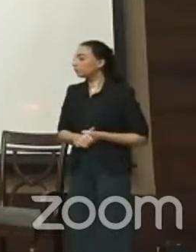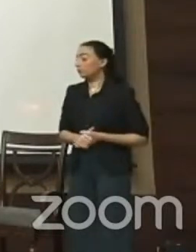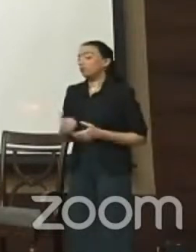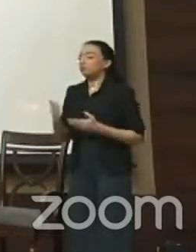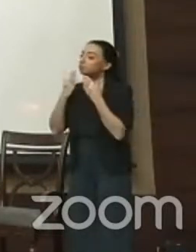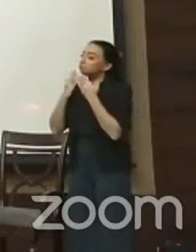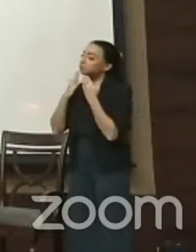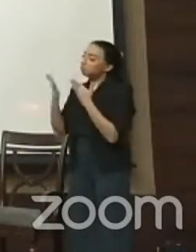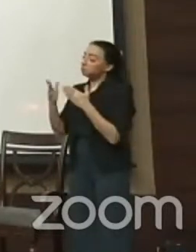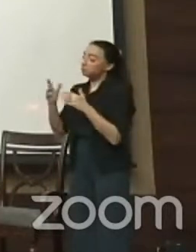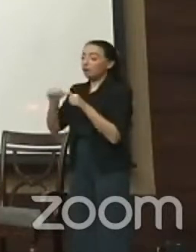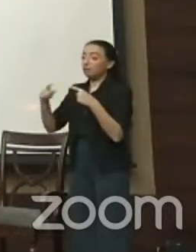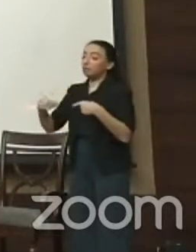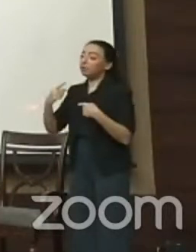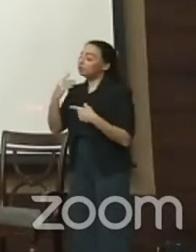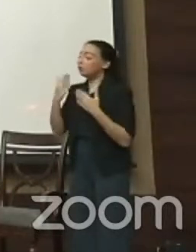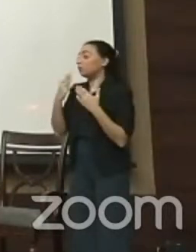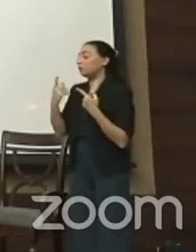Thank you, Javed.